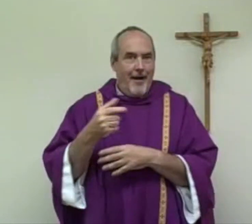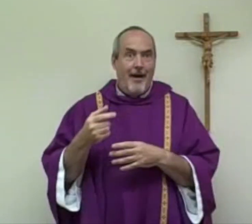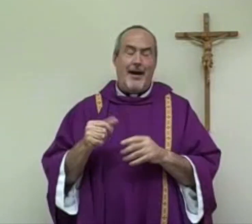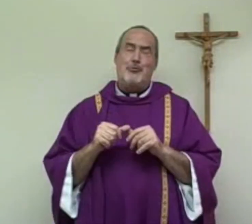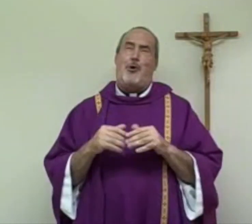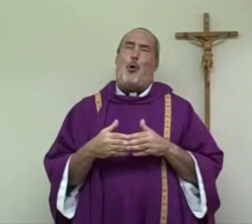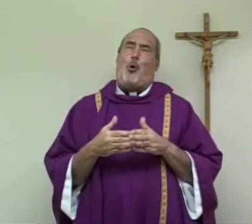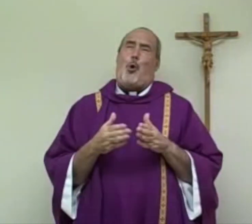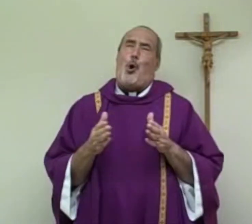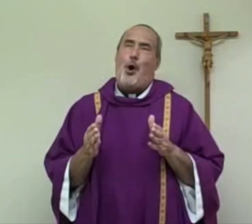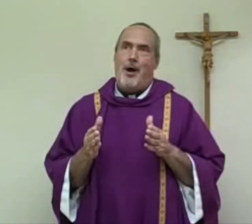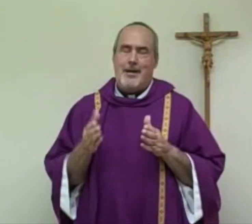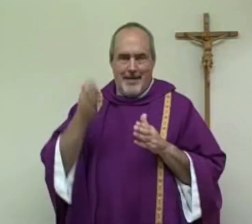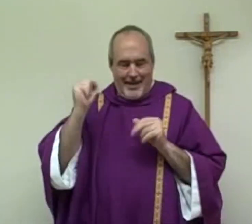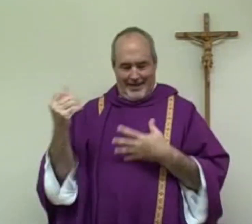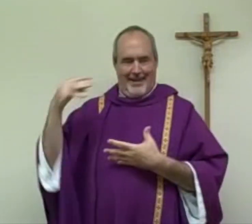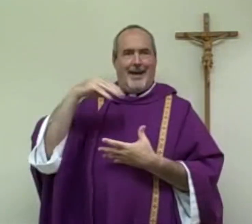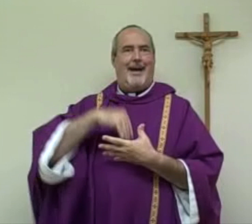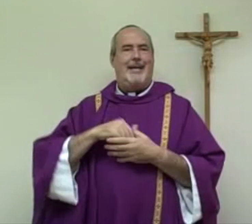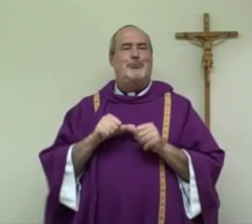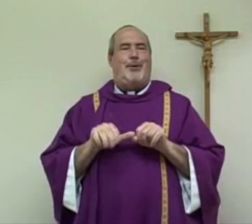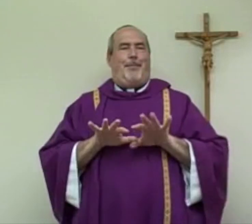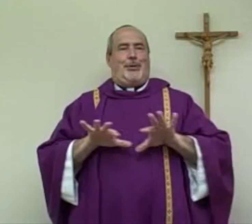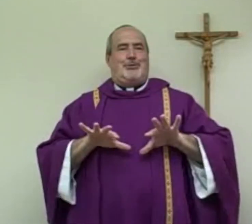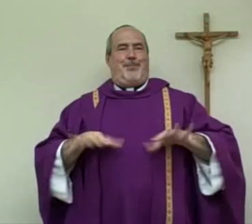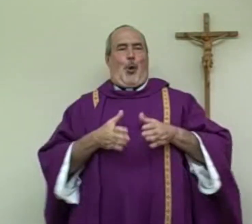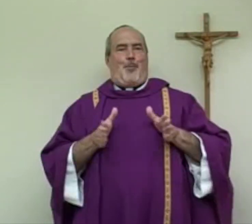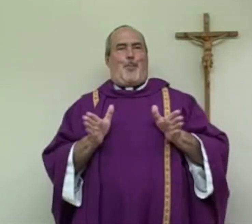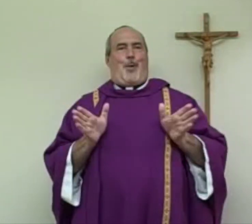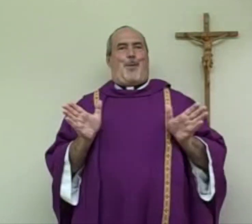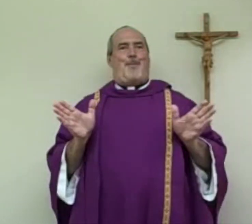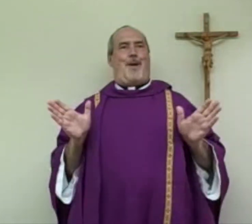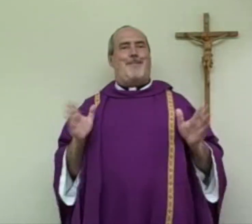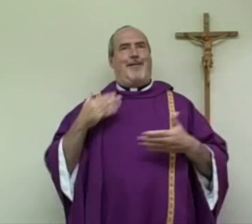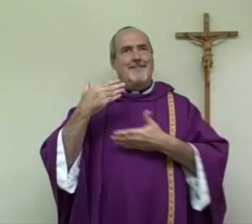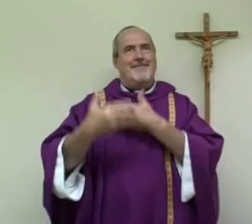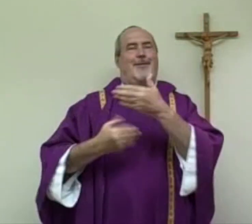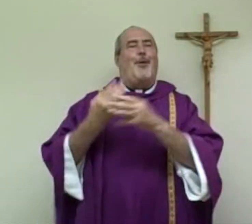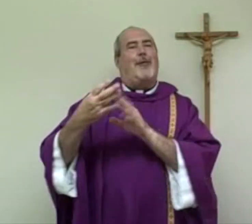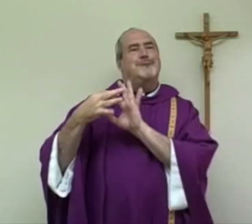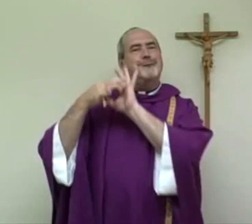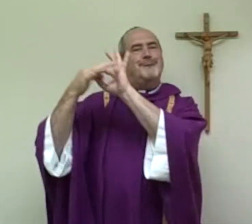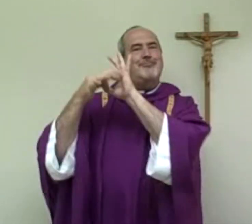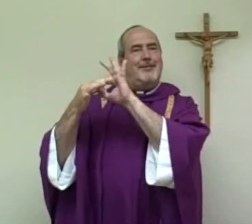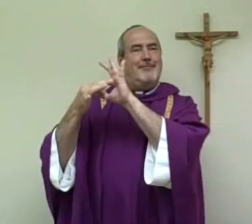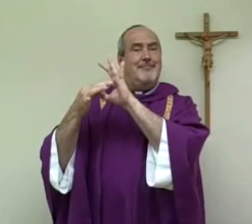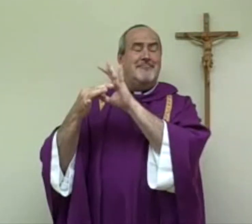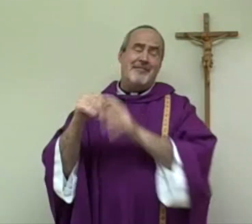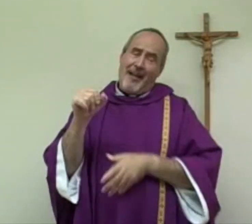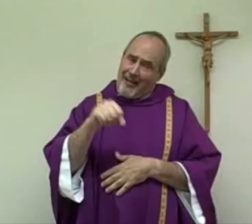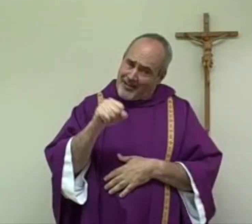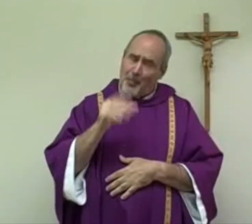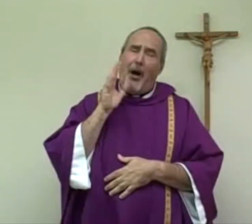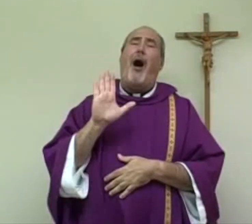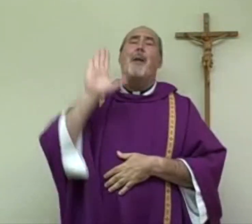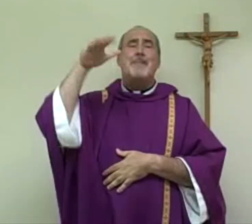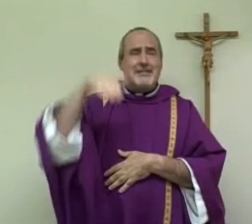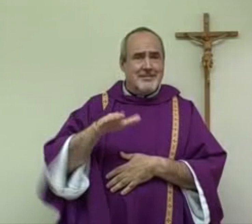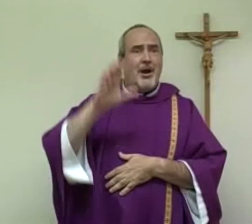to reach out. We have to open ourselves up to let God in so that he can push us even wider open, and we can have a